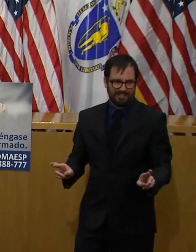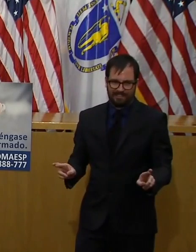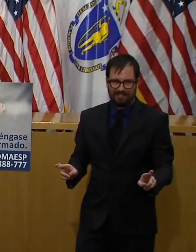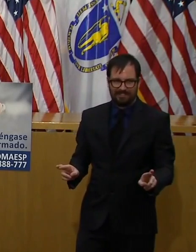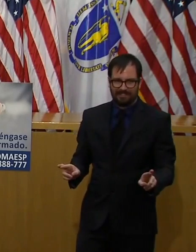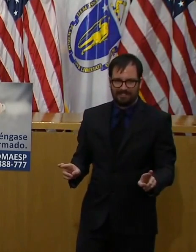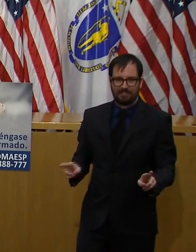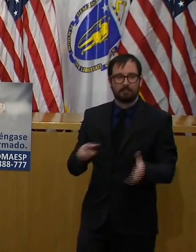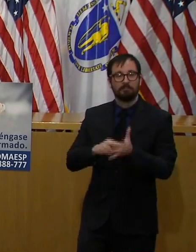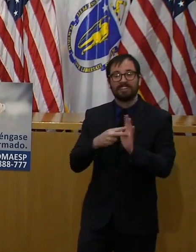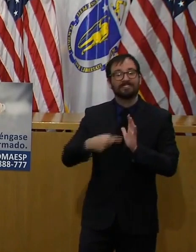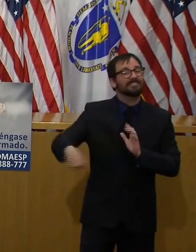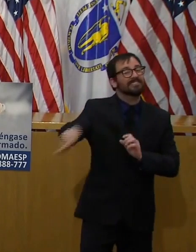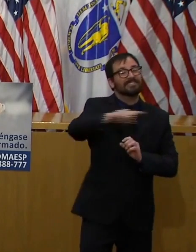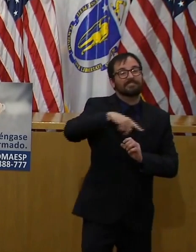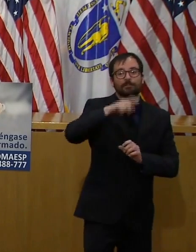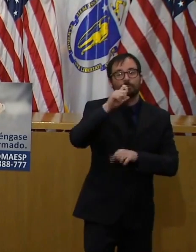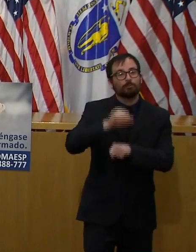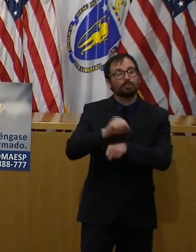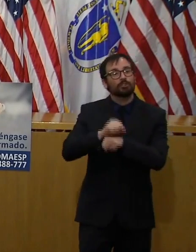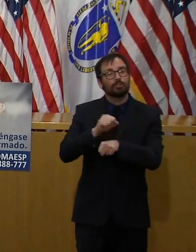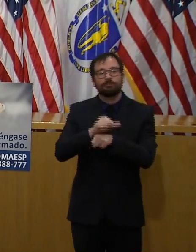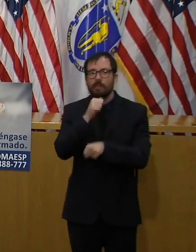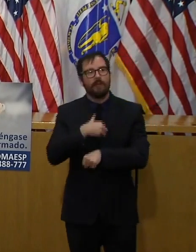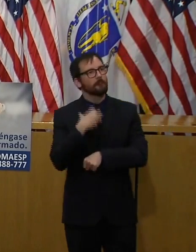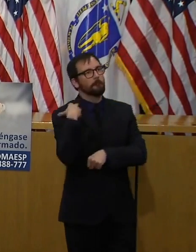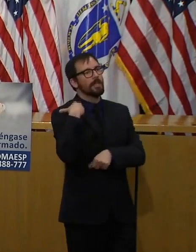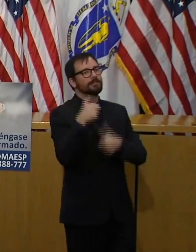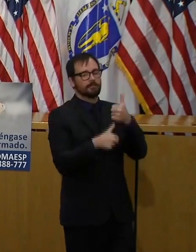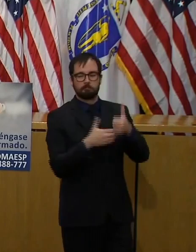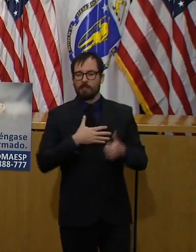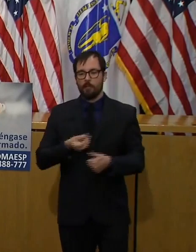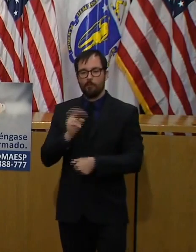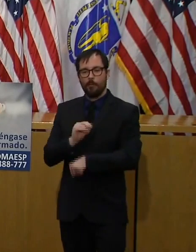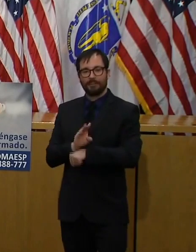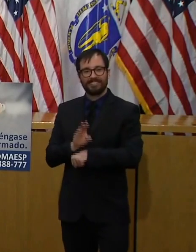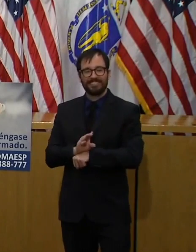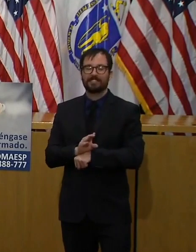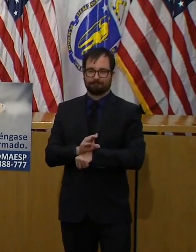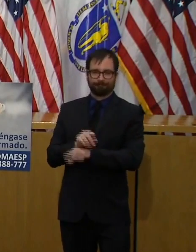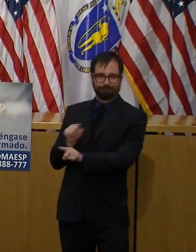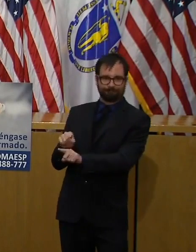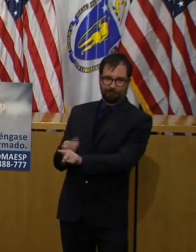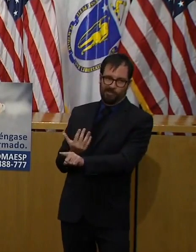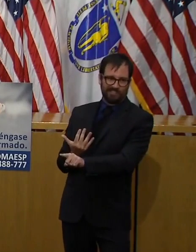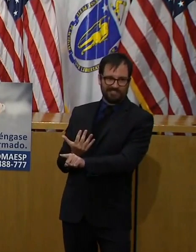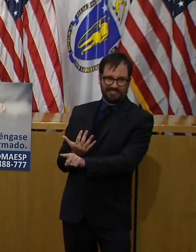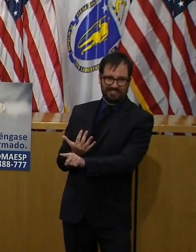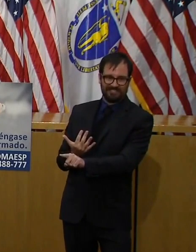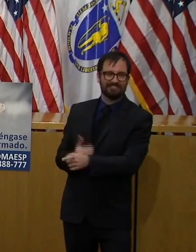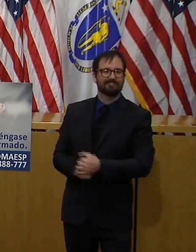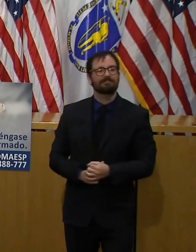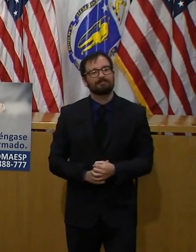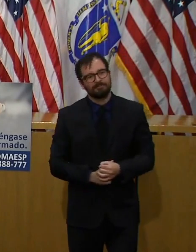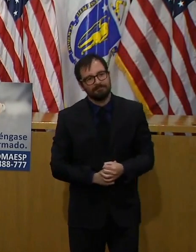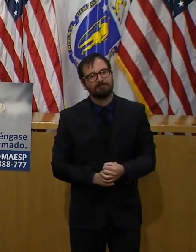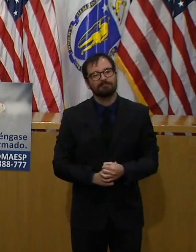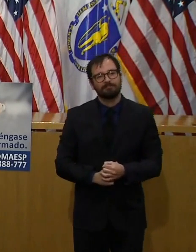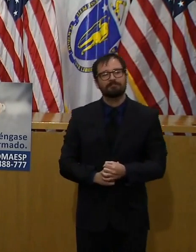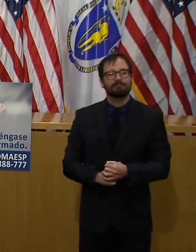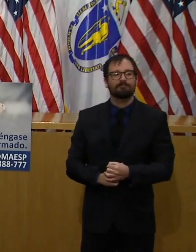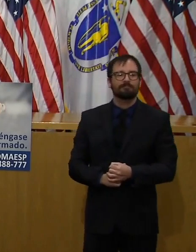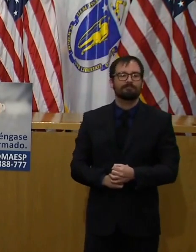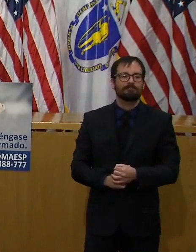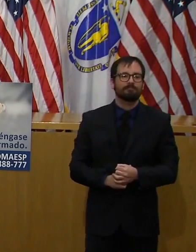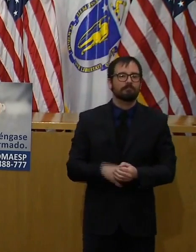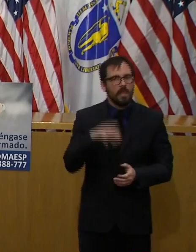things are starting to move in the right direction. And we're going to continue to work this issue hard, because we know that for many people, their economic livelihood